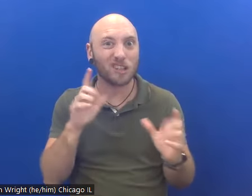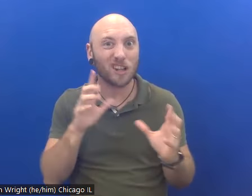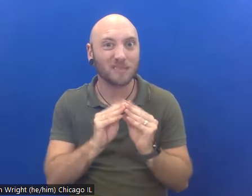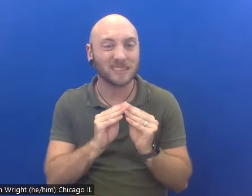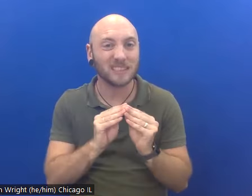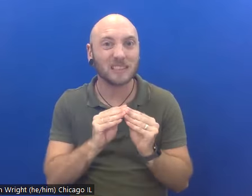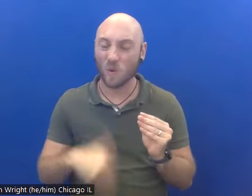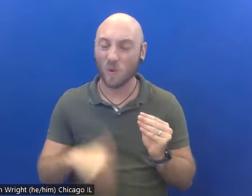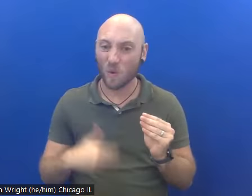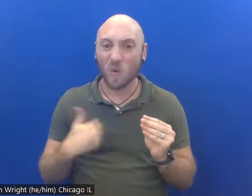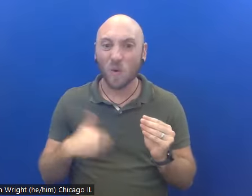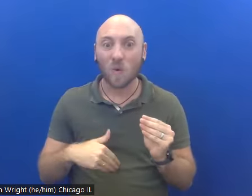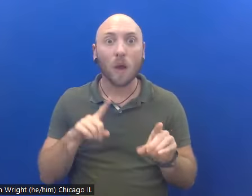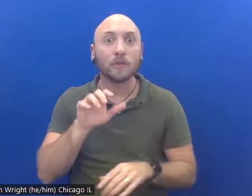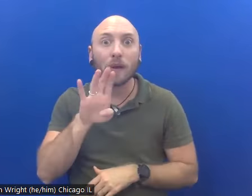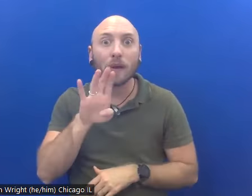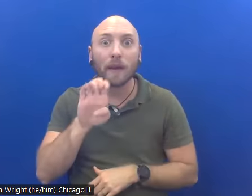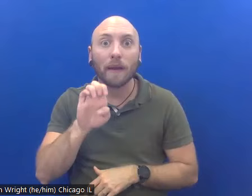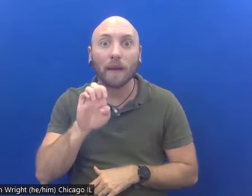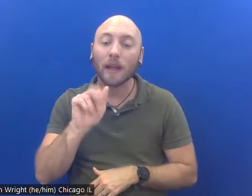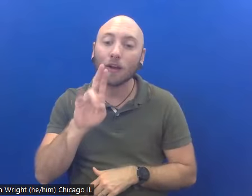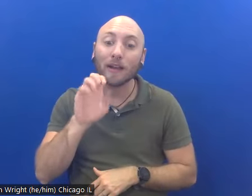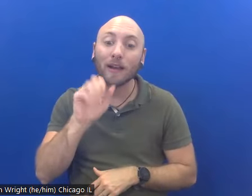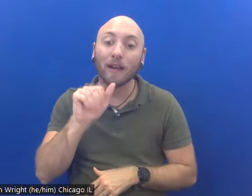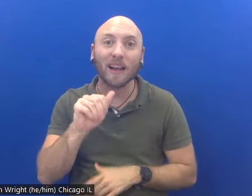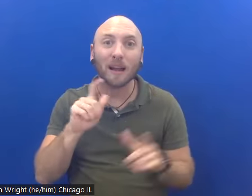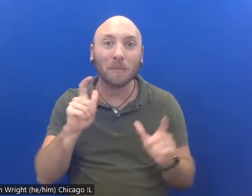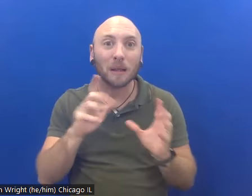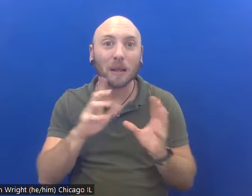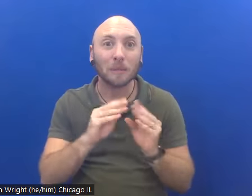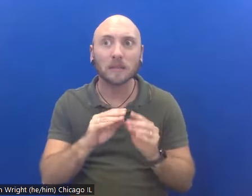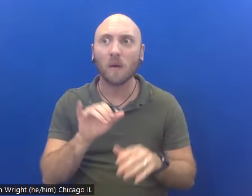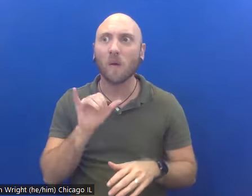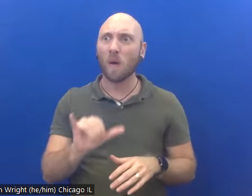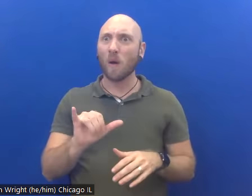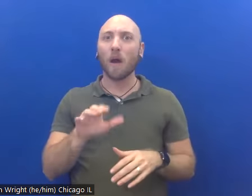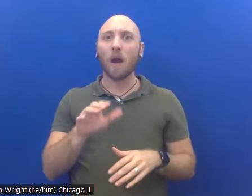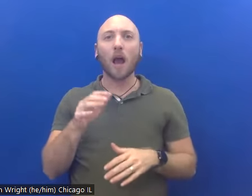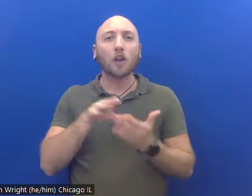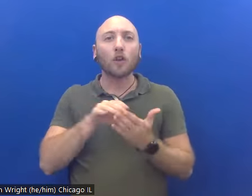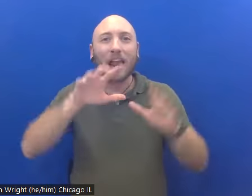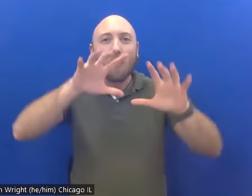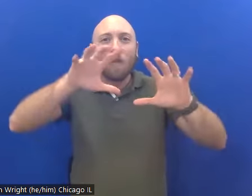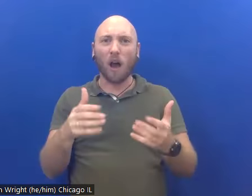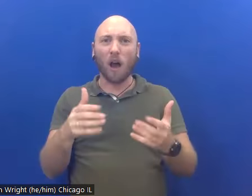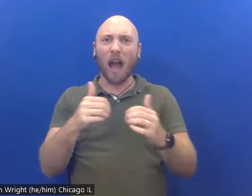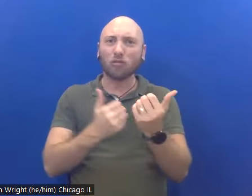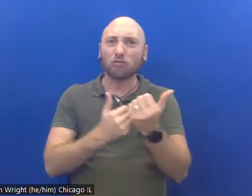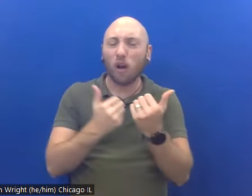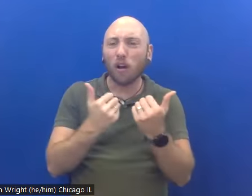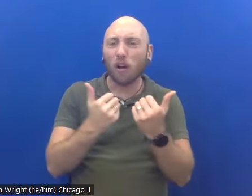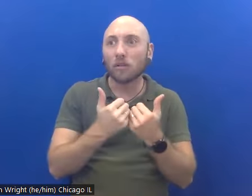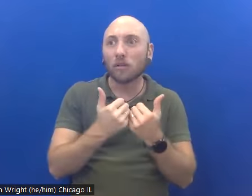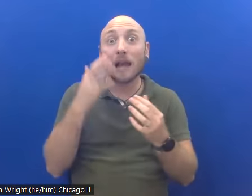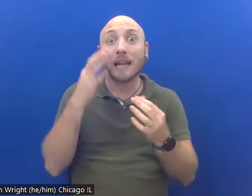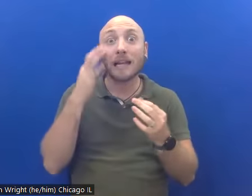area conventions, I started going to days of sharing. I started seeing how the service structure started to work. I got involved with the literature committee. I got involved. I was a DCM for a little bit,